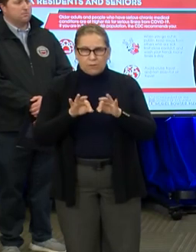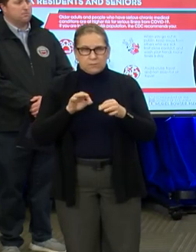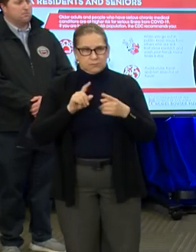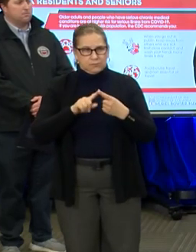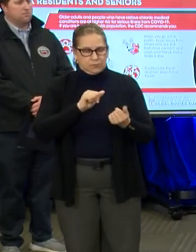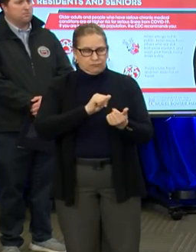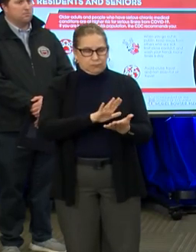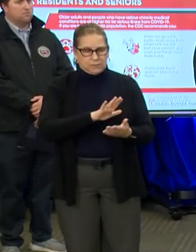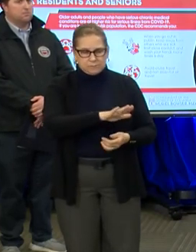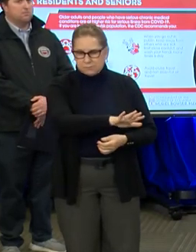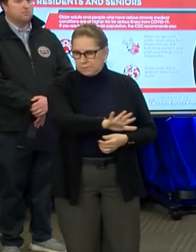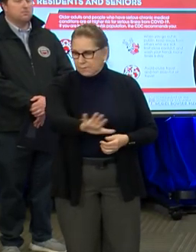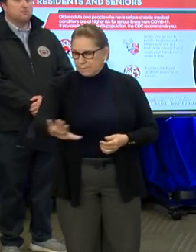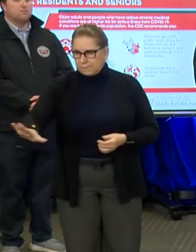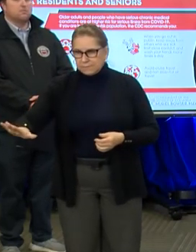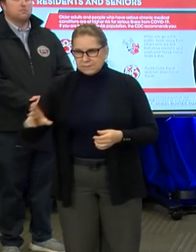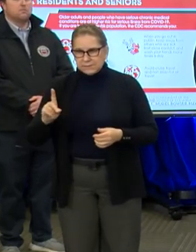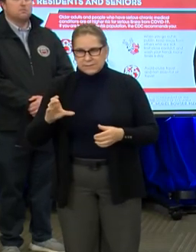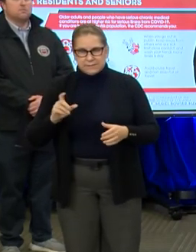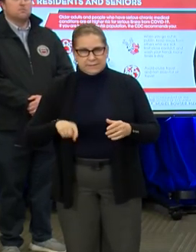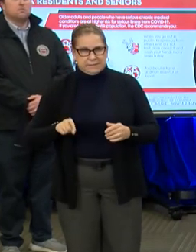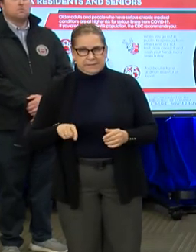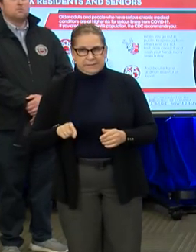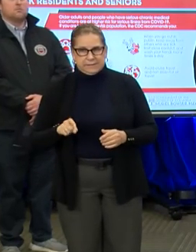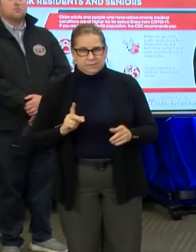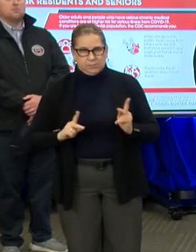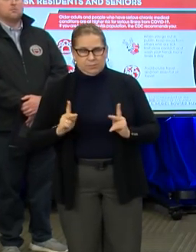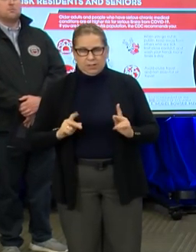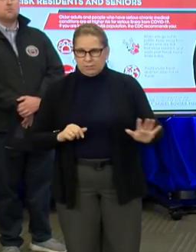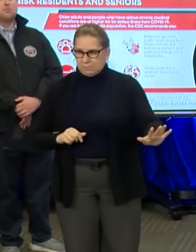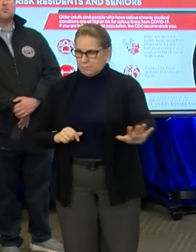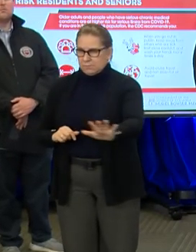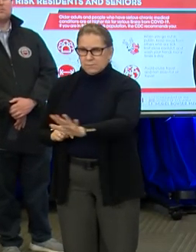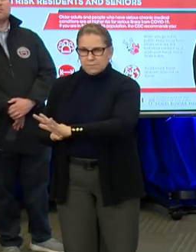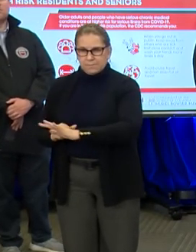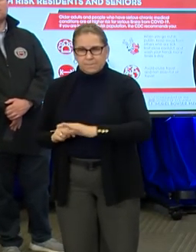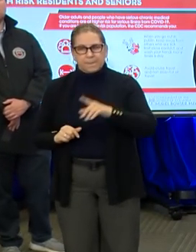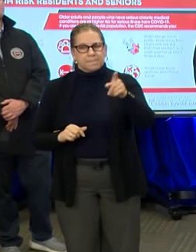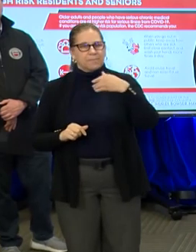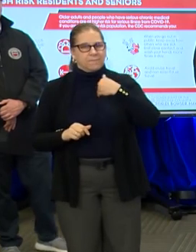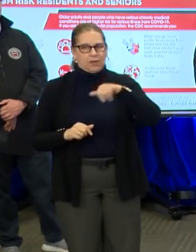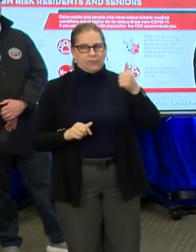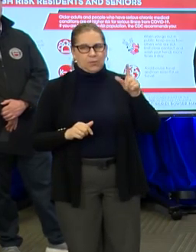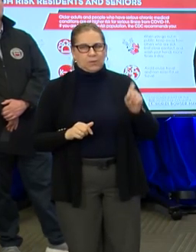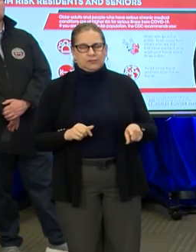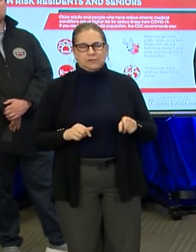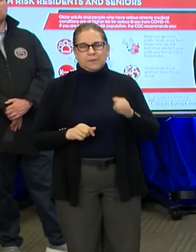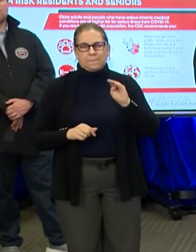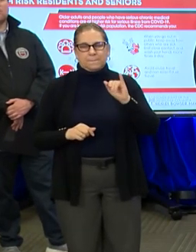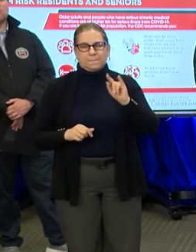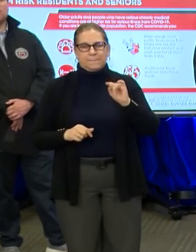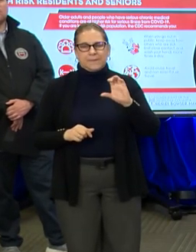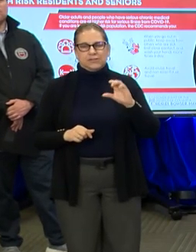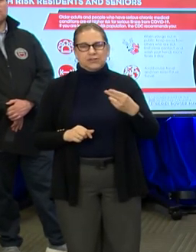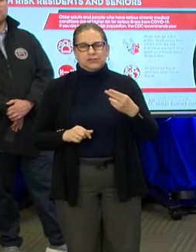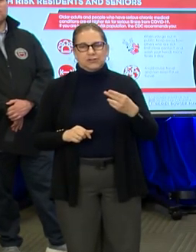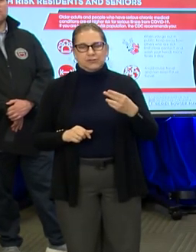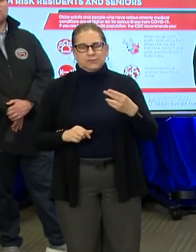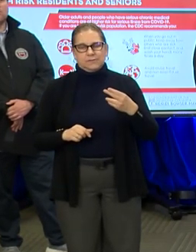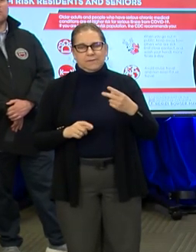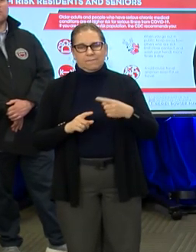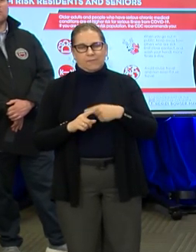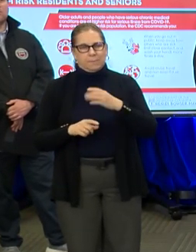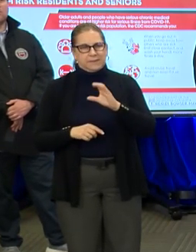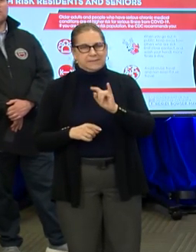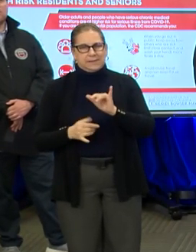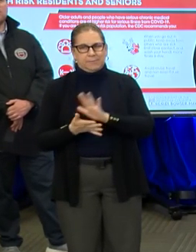discussed. Mitch from the City Paper, sounds like the public health lab will now have increased capacity, but I'm still unclear on exactly why the